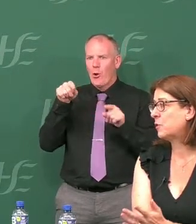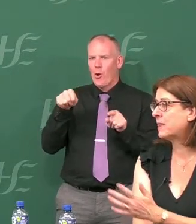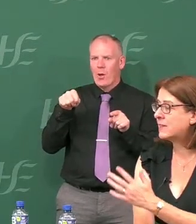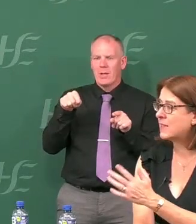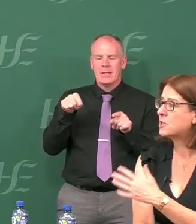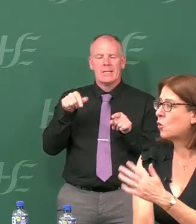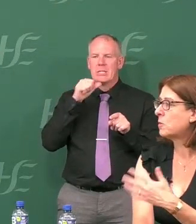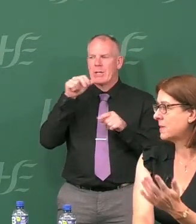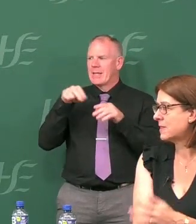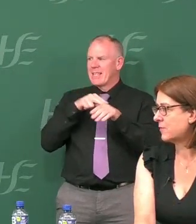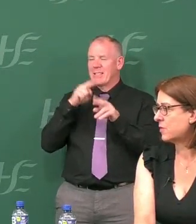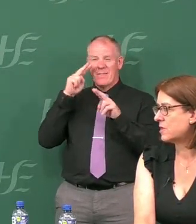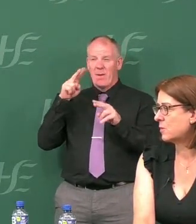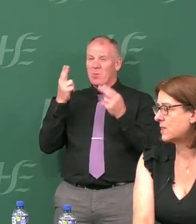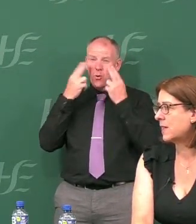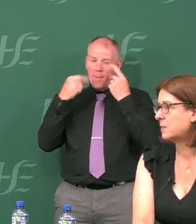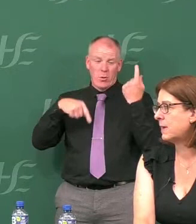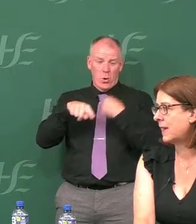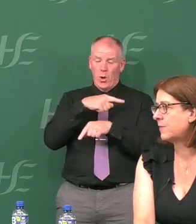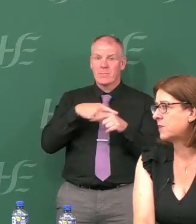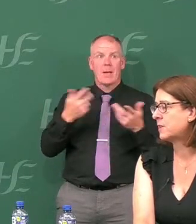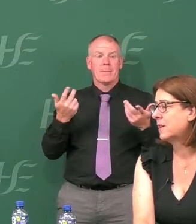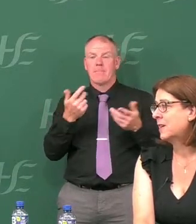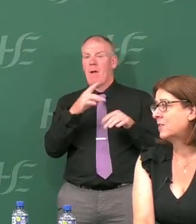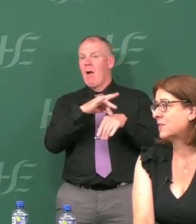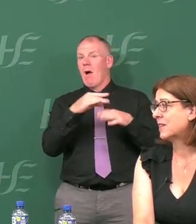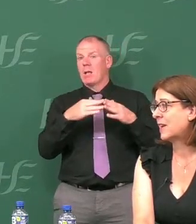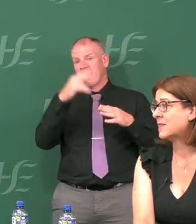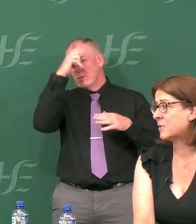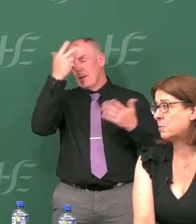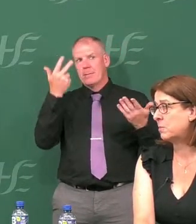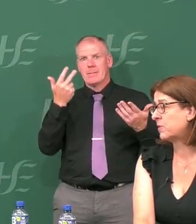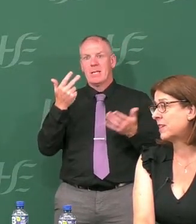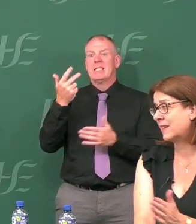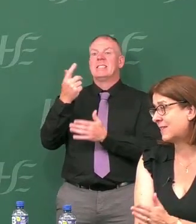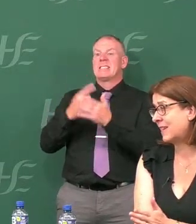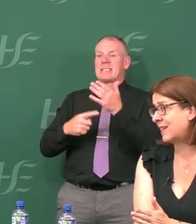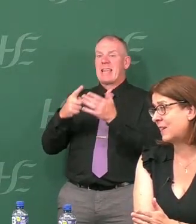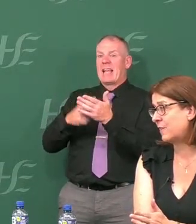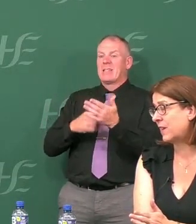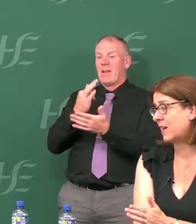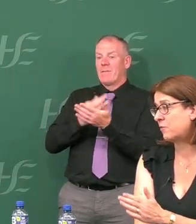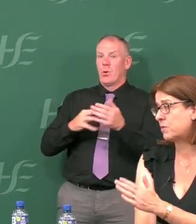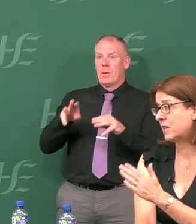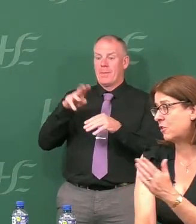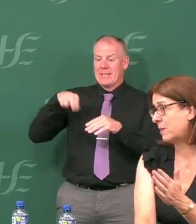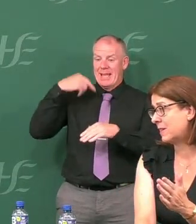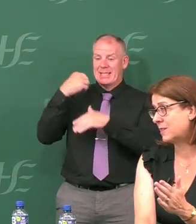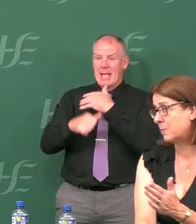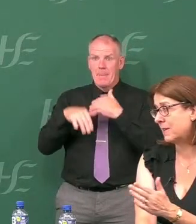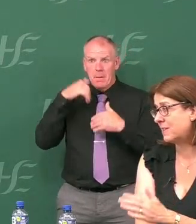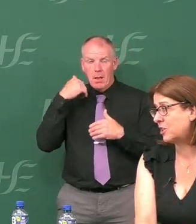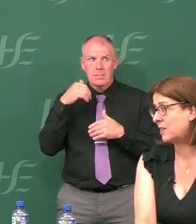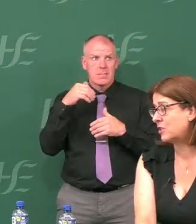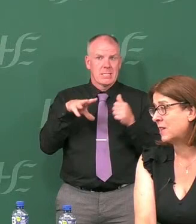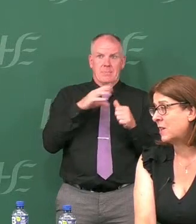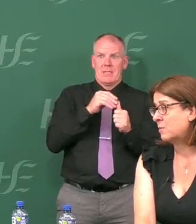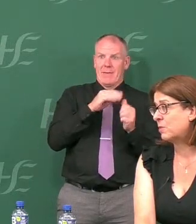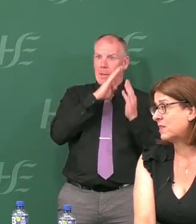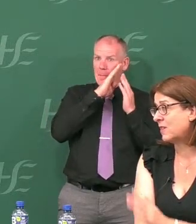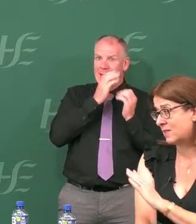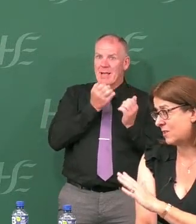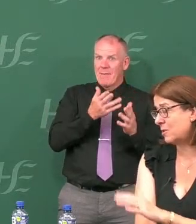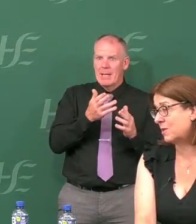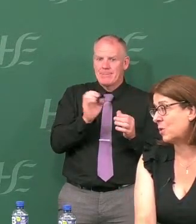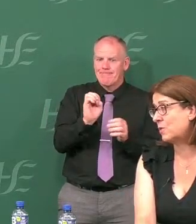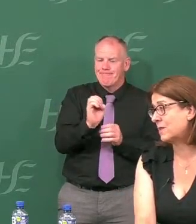no national view, but that's normal business for us. So a site may have to just cancel some people for the next day if they have particular bed capacity challenges,